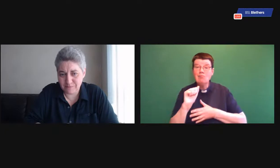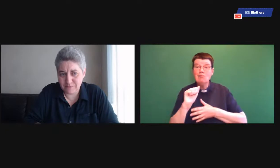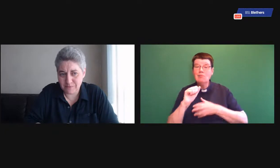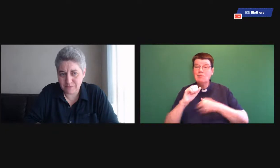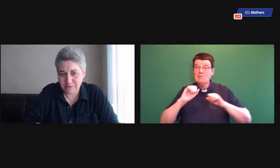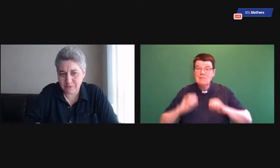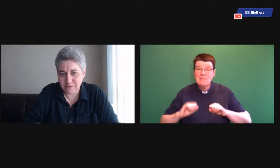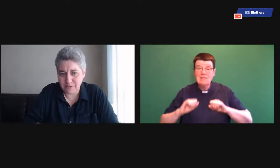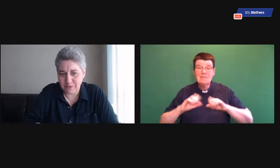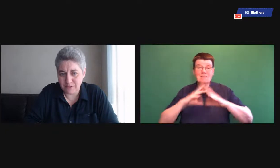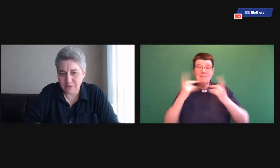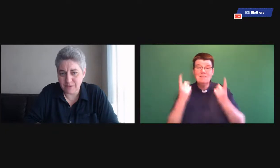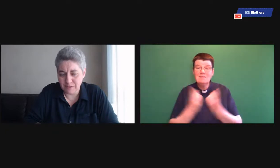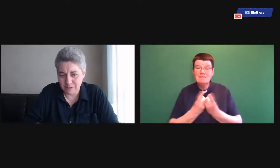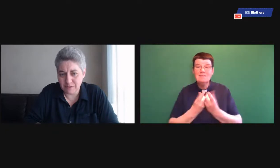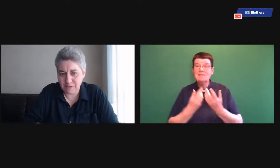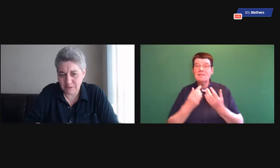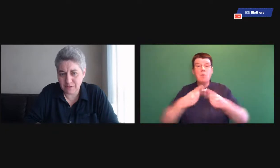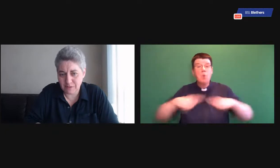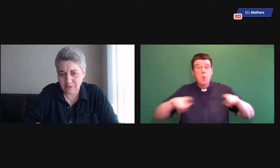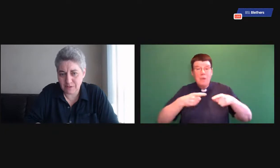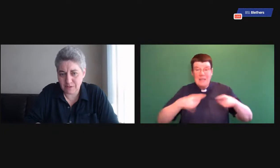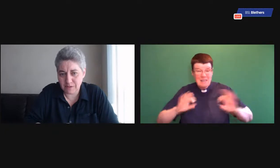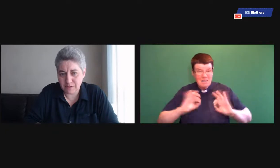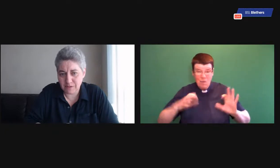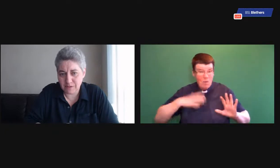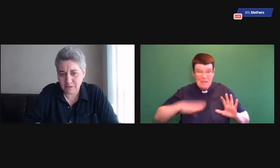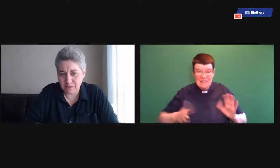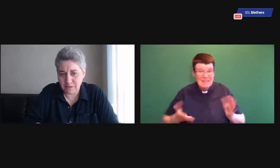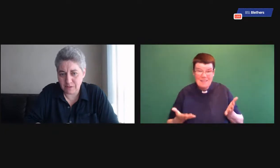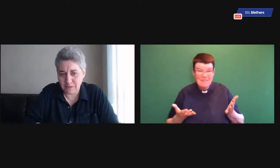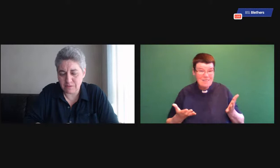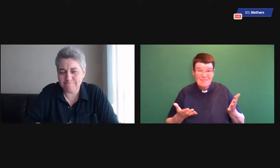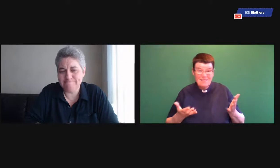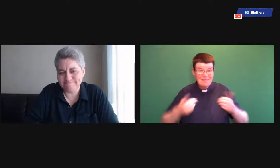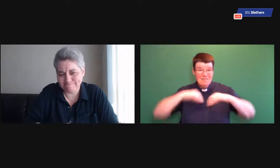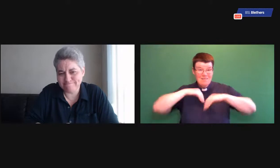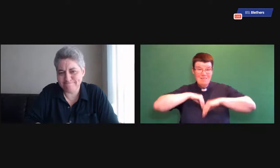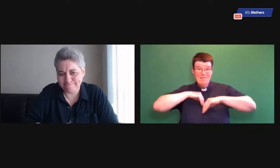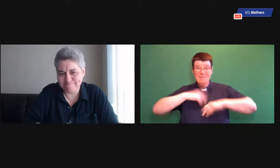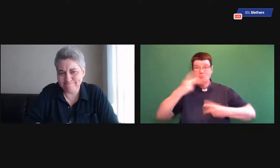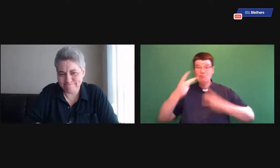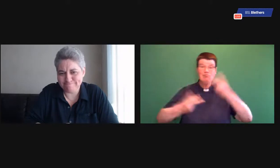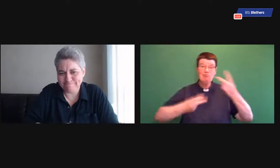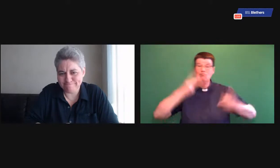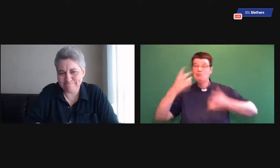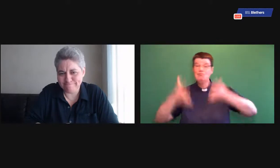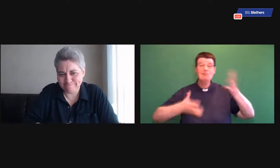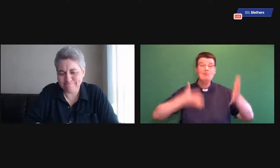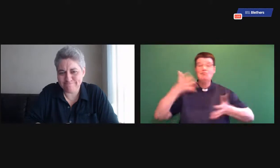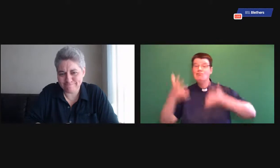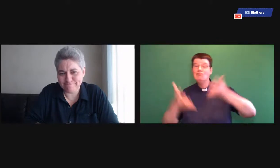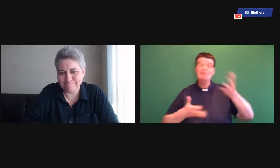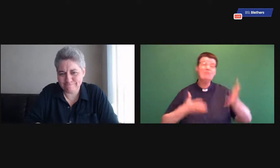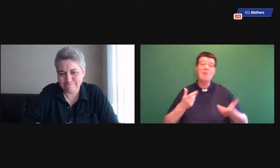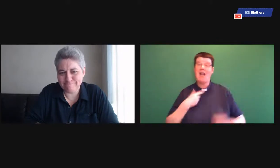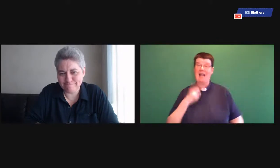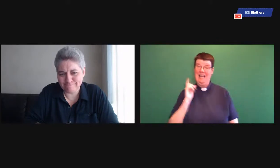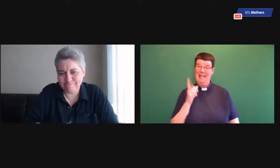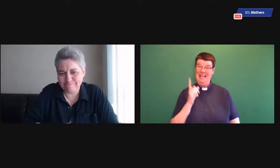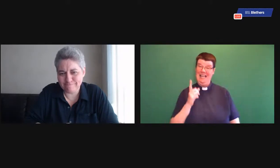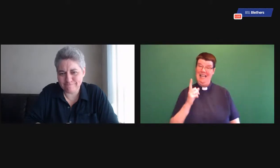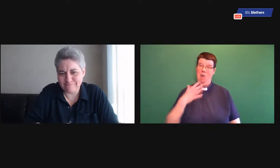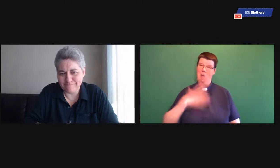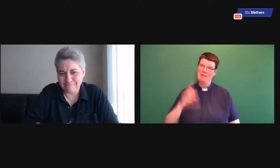signing, they were all deaf. It was culturally appropriate, everything was there. There was no music we couldn't hear, but they used visual stuff and